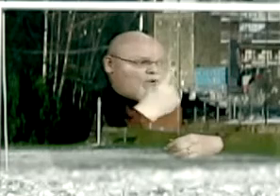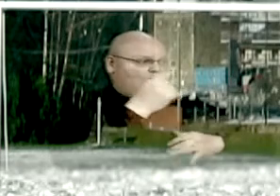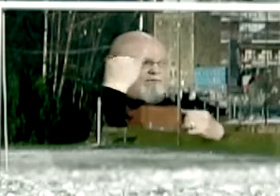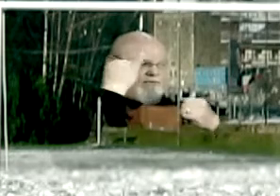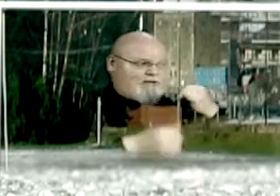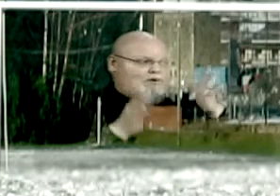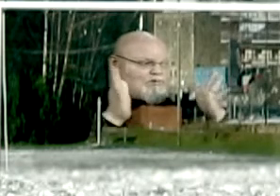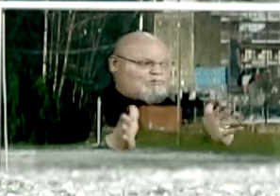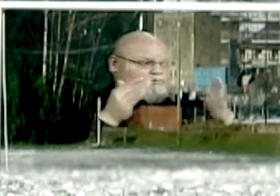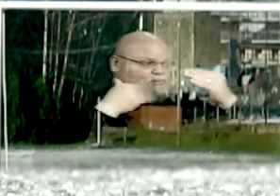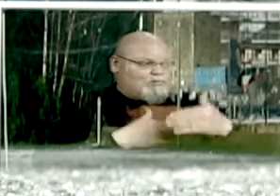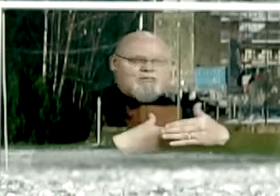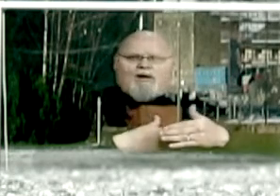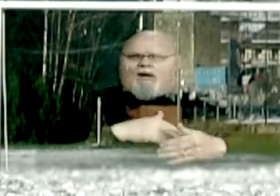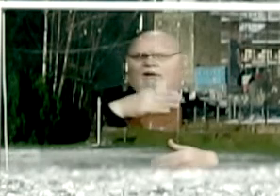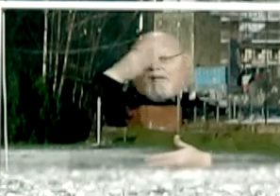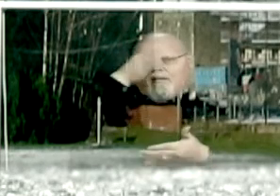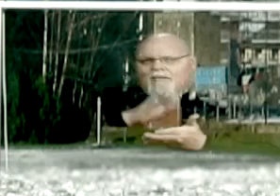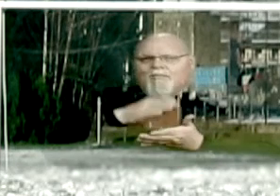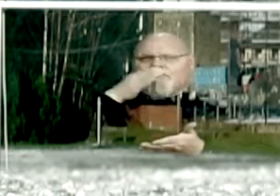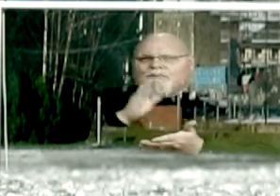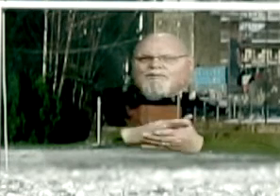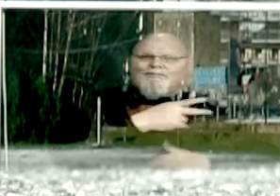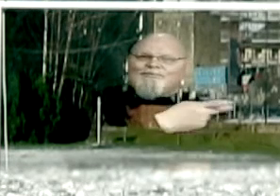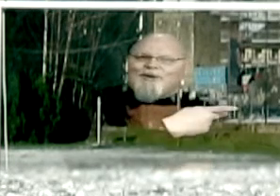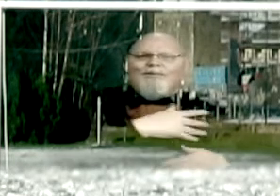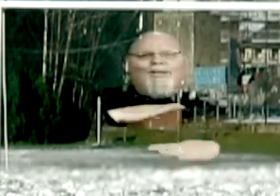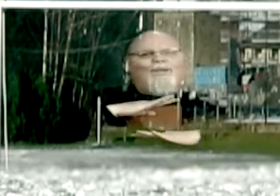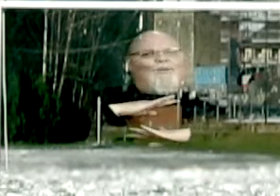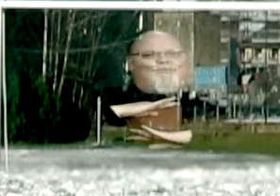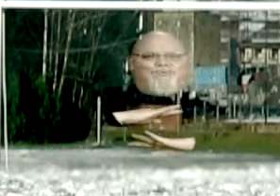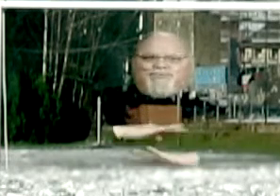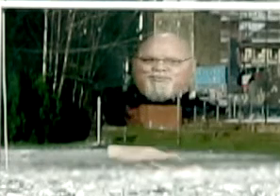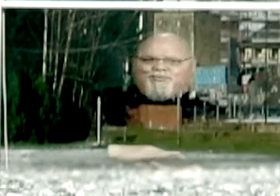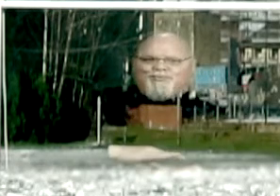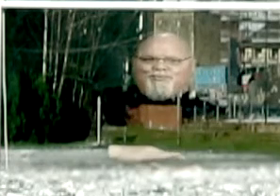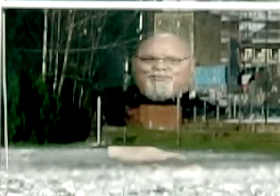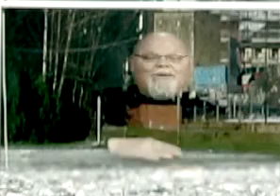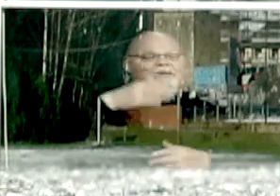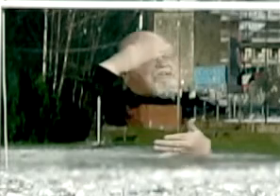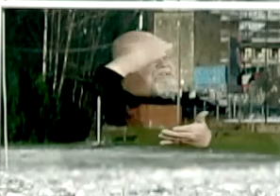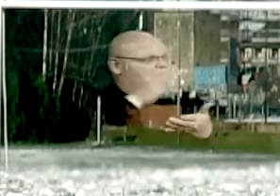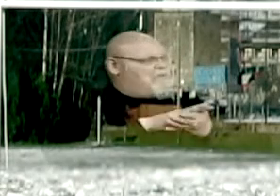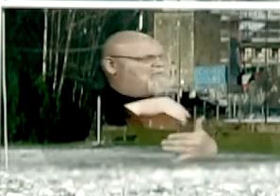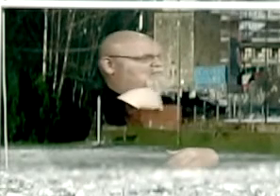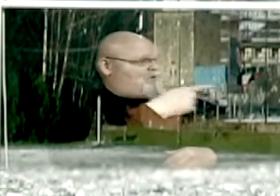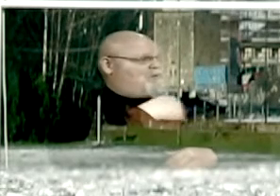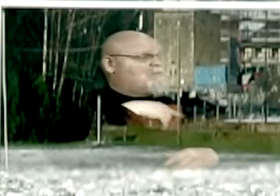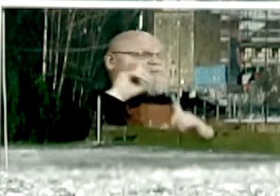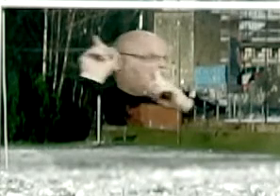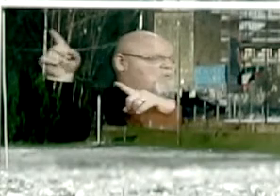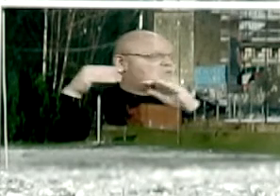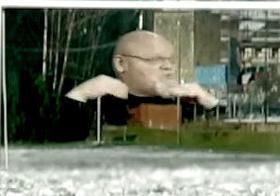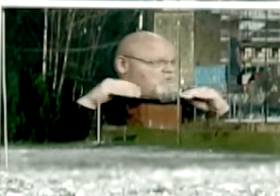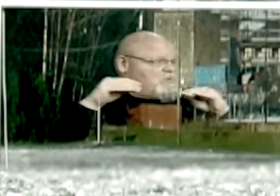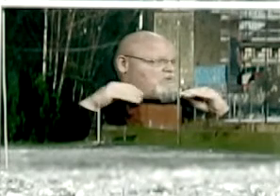The couple is extremely relieved that they can stop and rest for the night. The husband tells the wife, Hey, I want to go to the